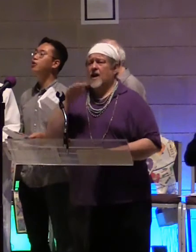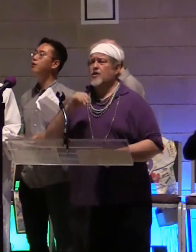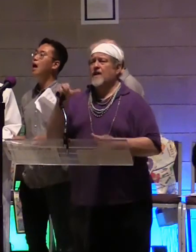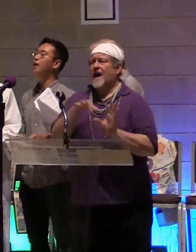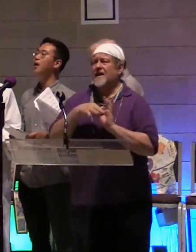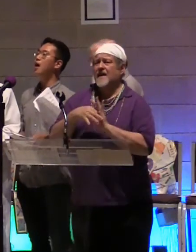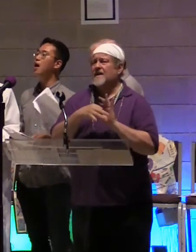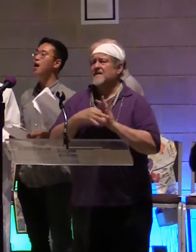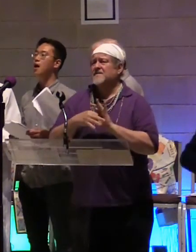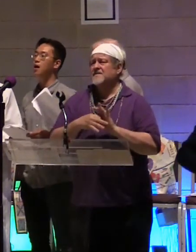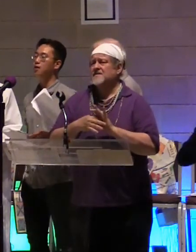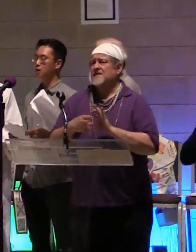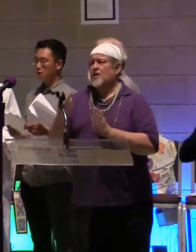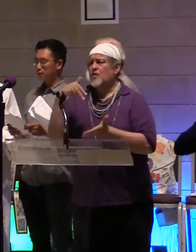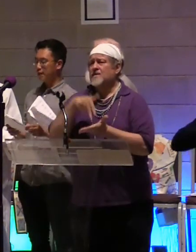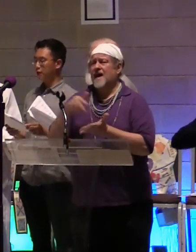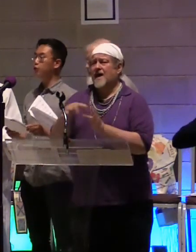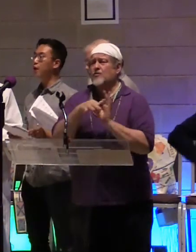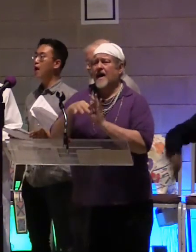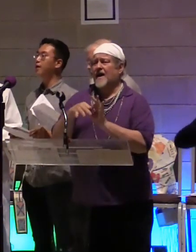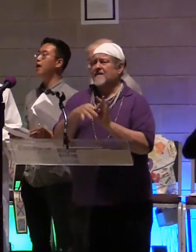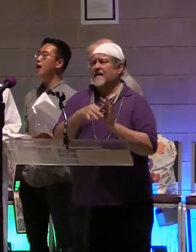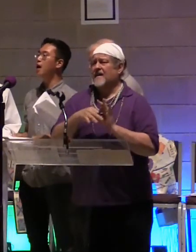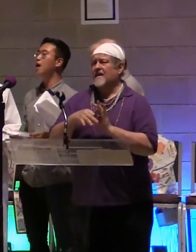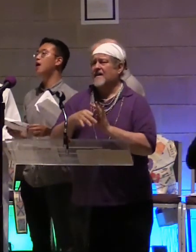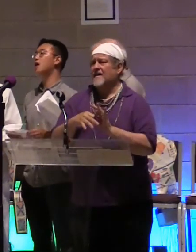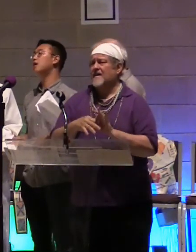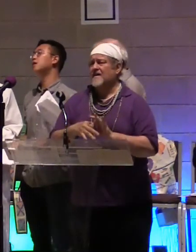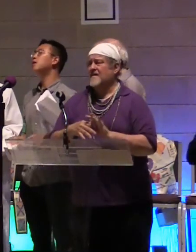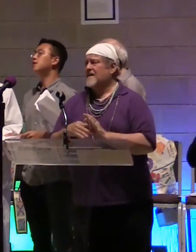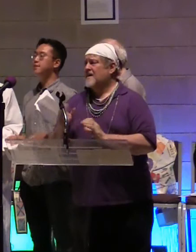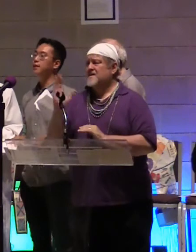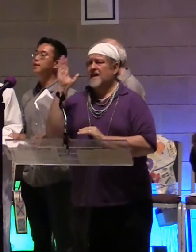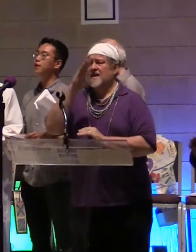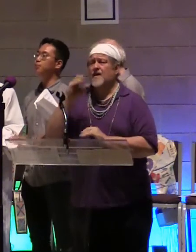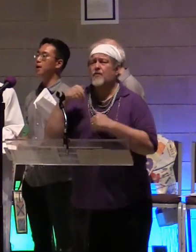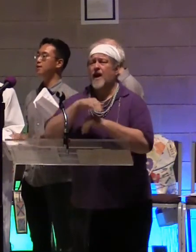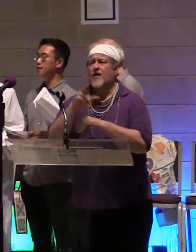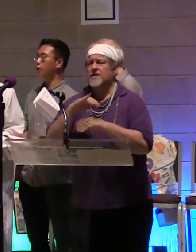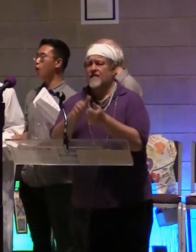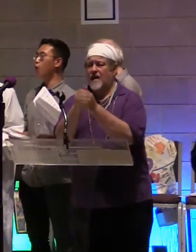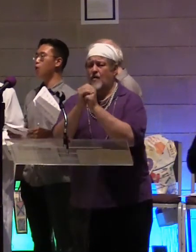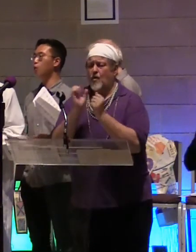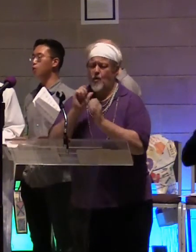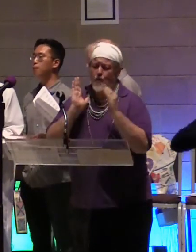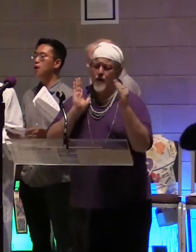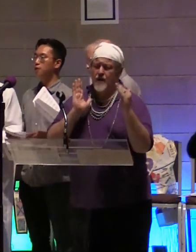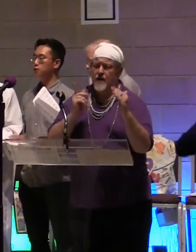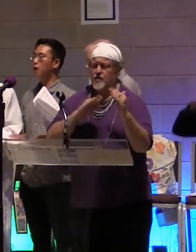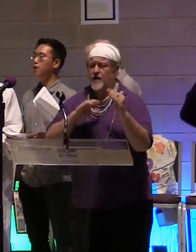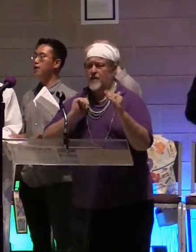stand united, we stand united, sending prayers of